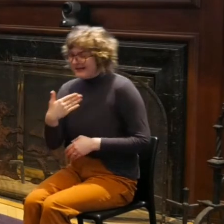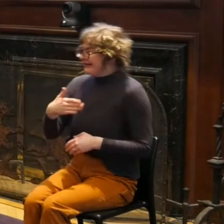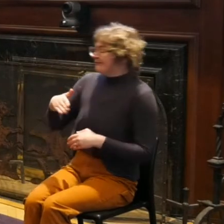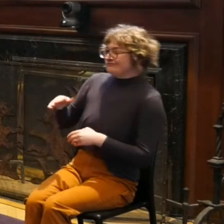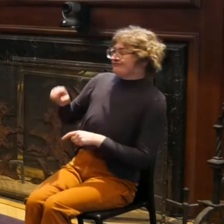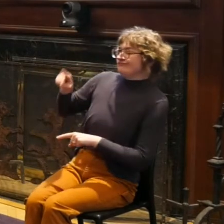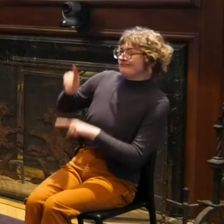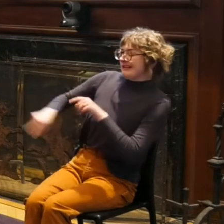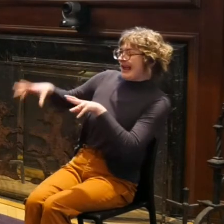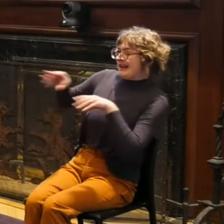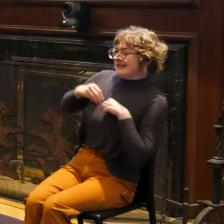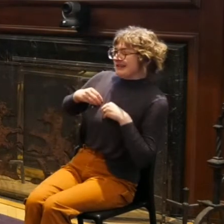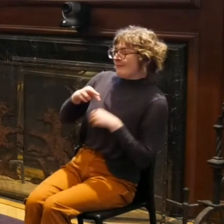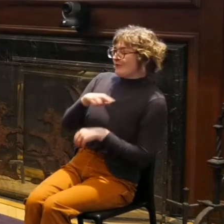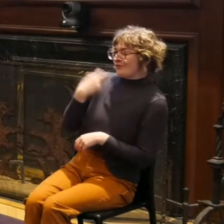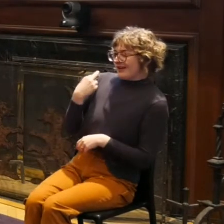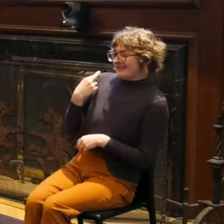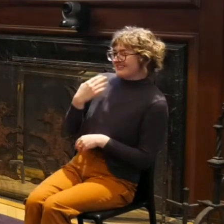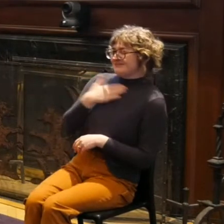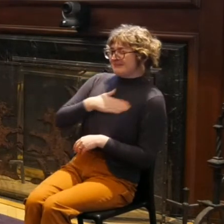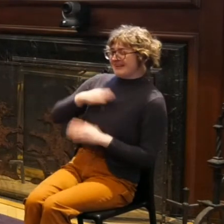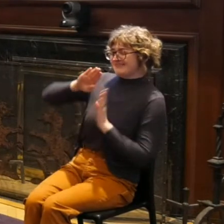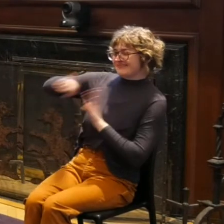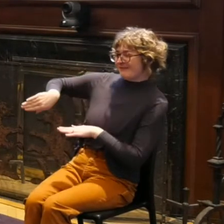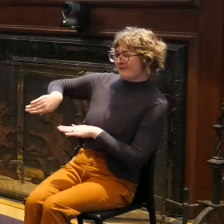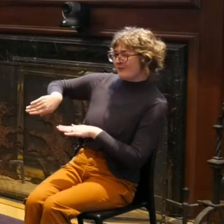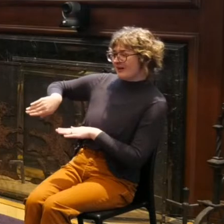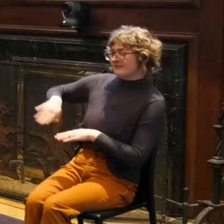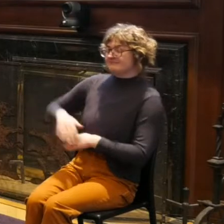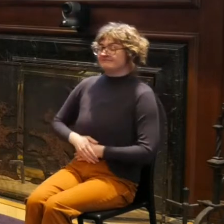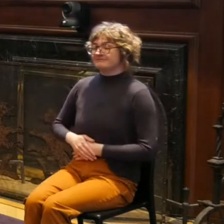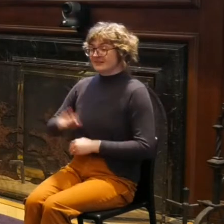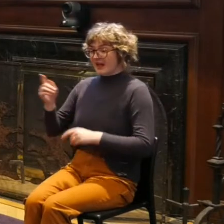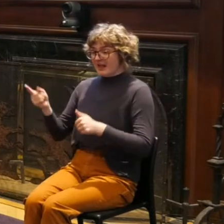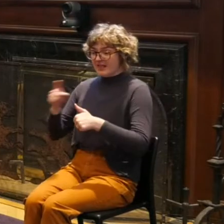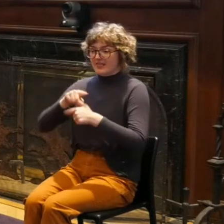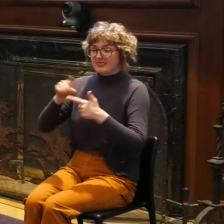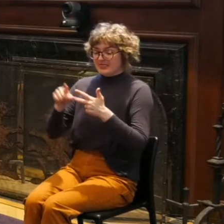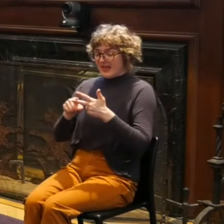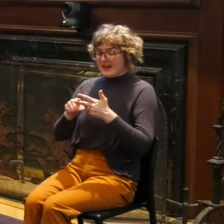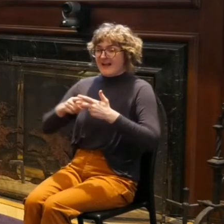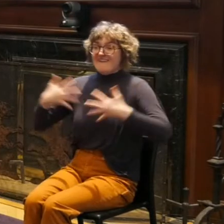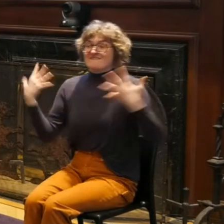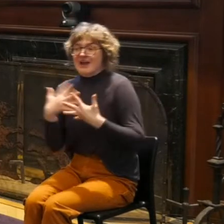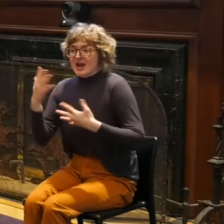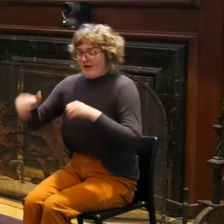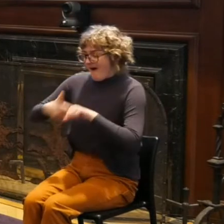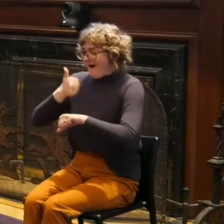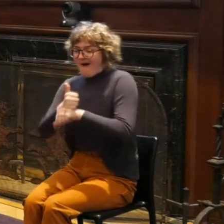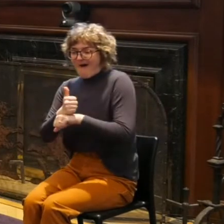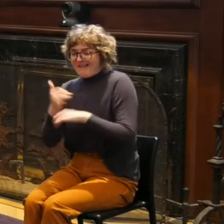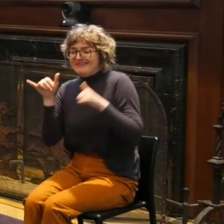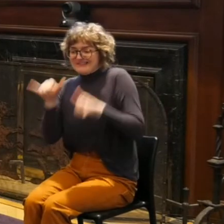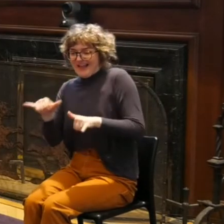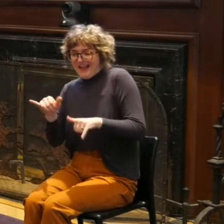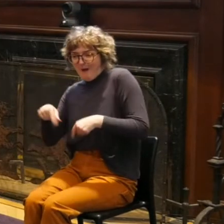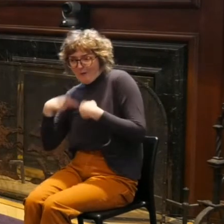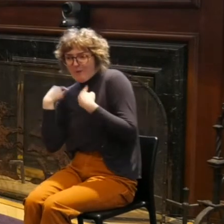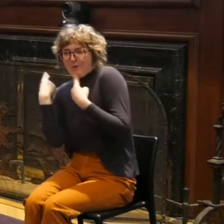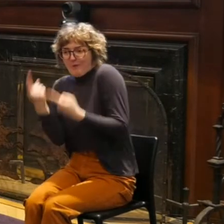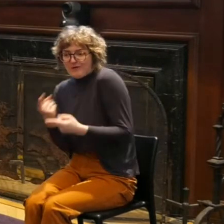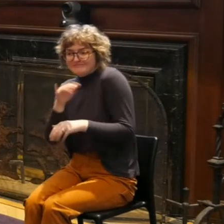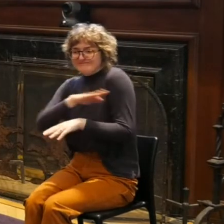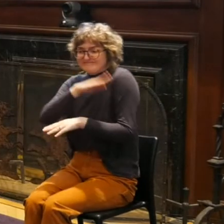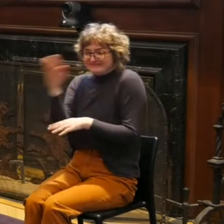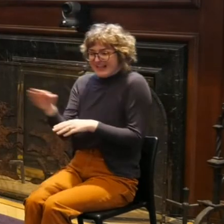I can't accept the risk. Please go away. Then fear settled in and said, I'll stay a while. I'll